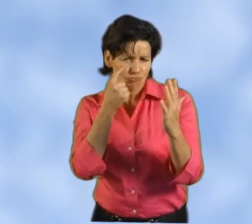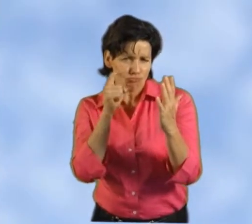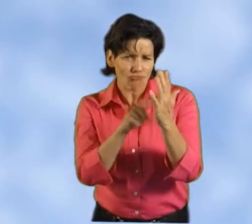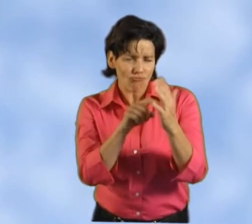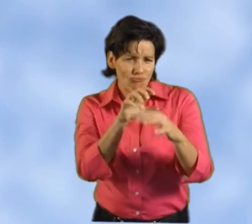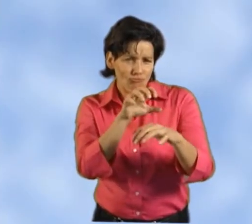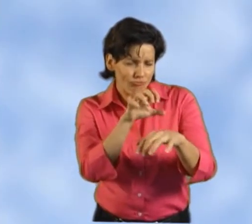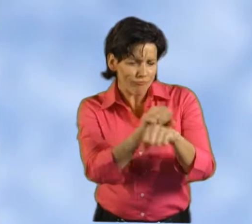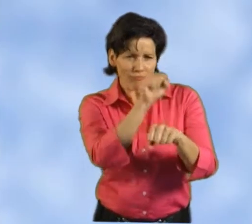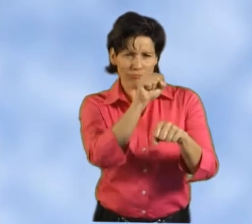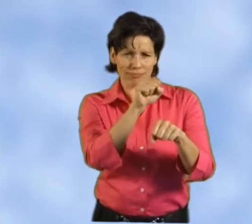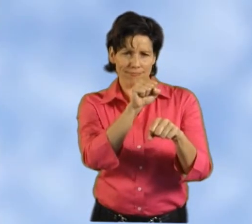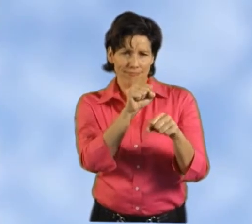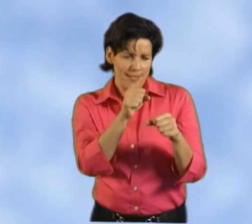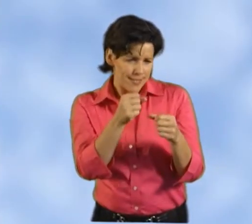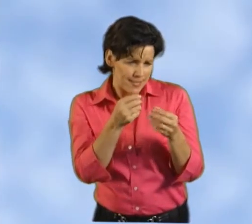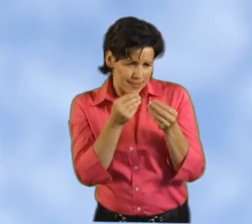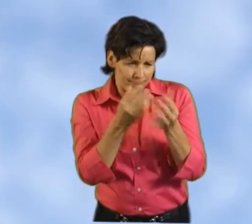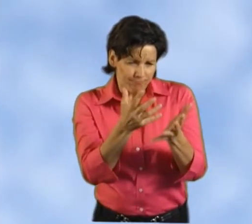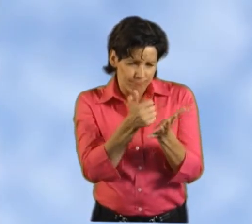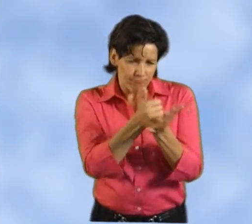This is information that all of us should know.